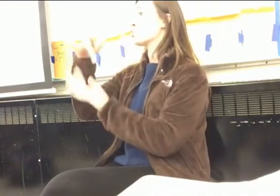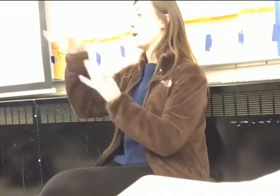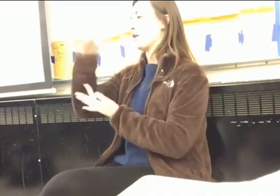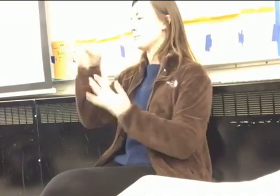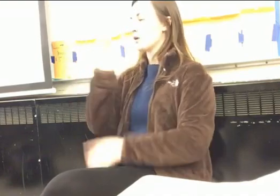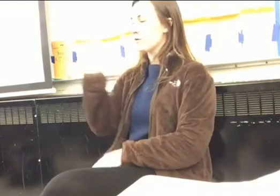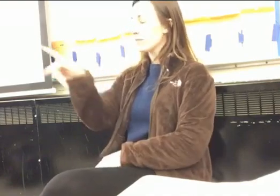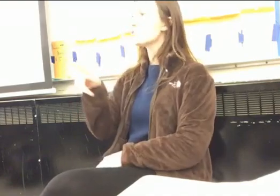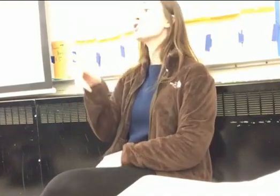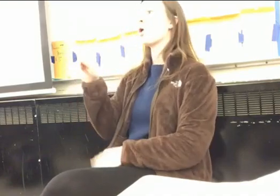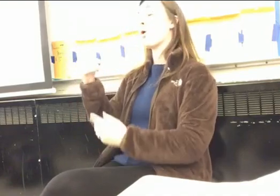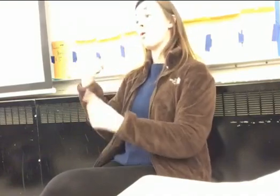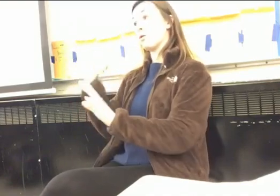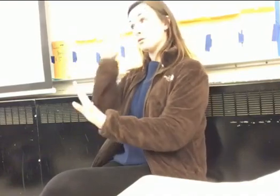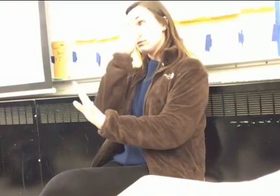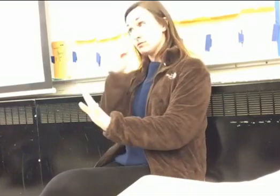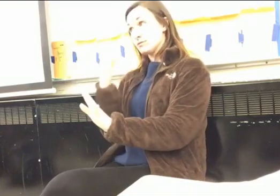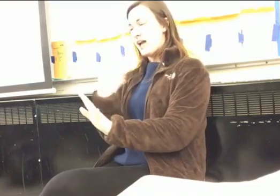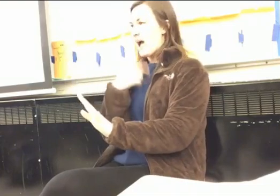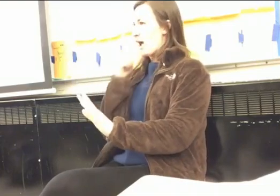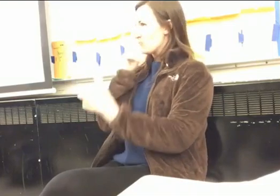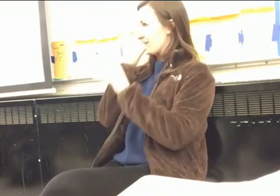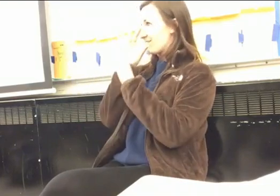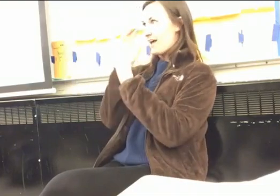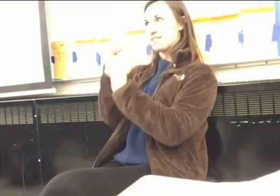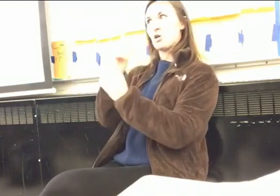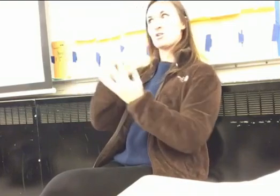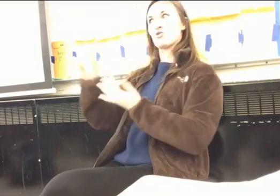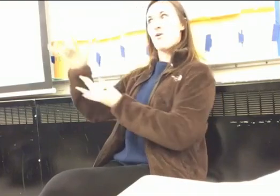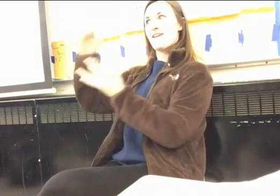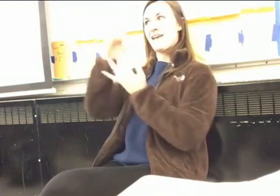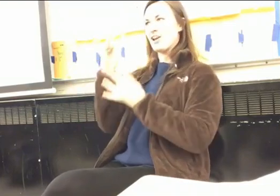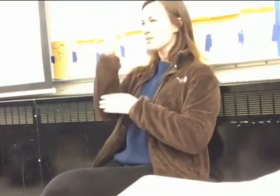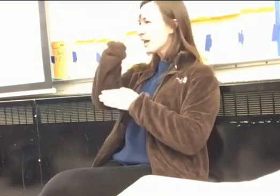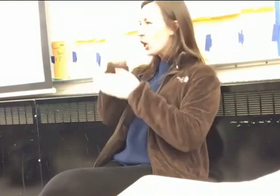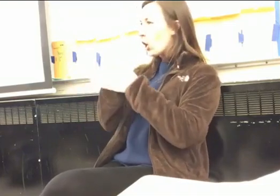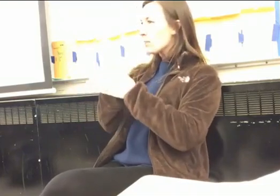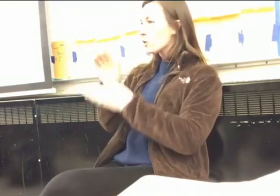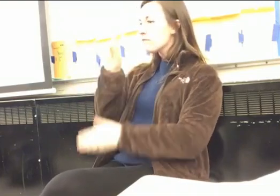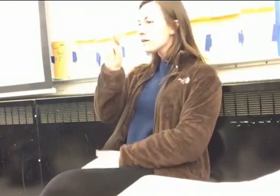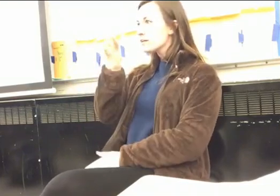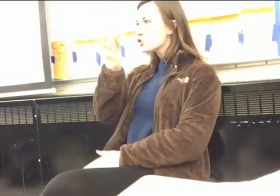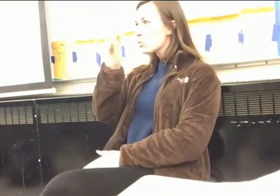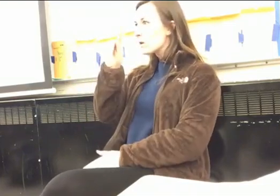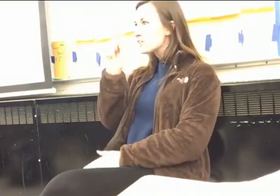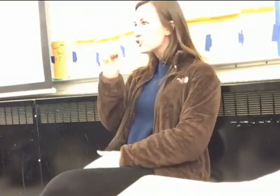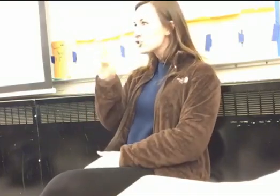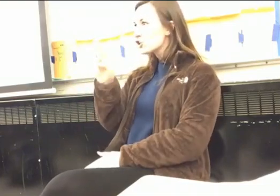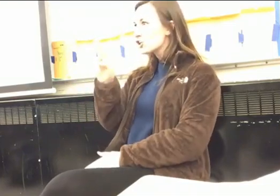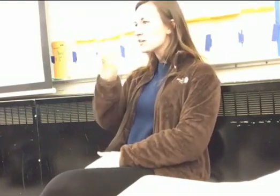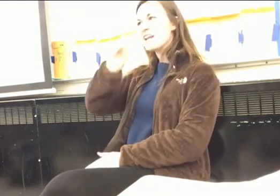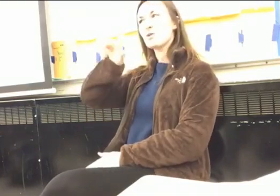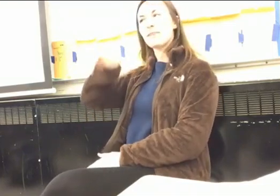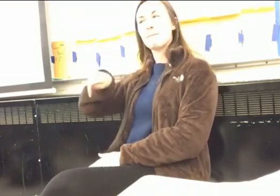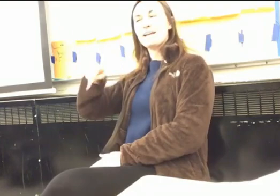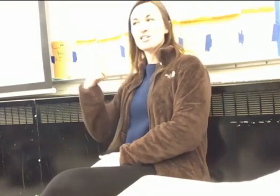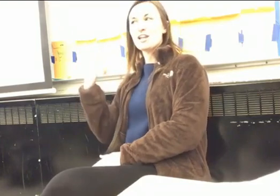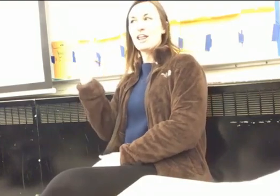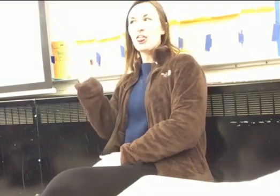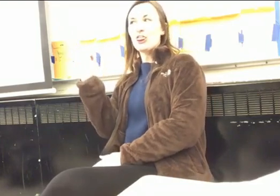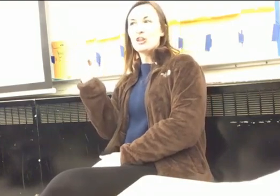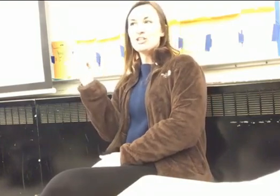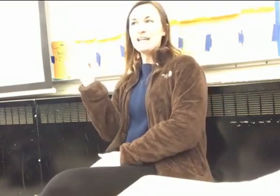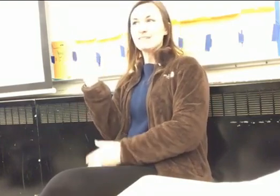still am, into tornadoes. Mostly because of the movie Twister. Great movie. PG-13. Ask your parents' permission. Also the game